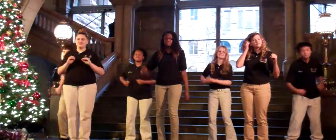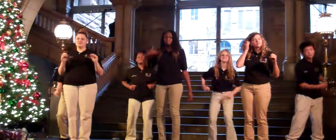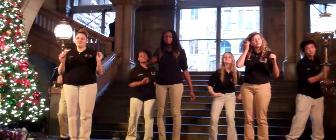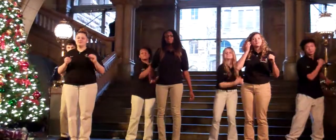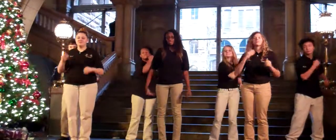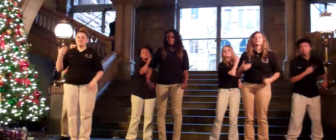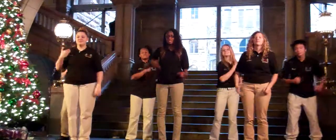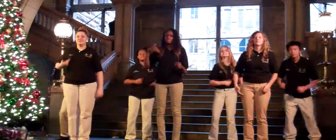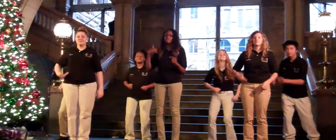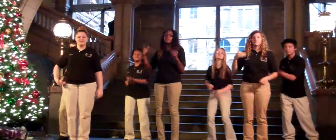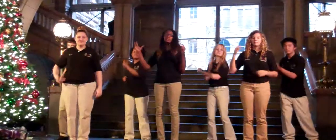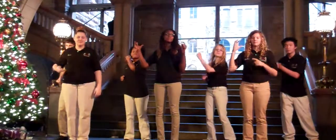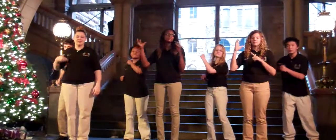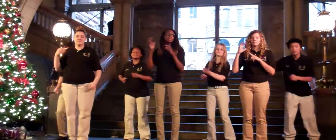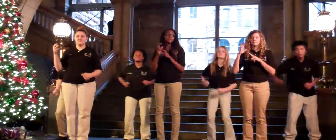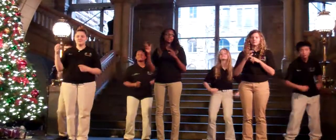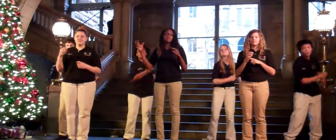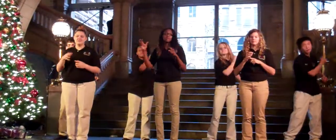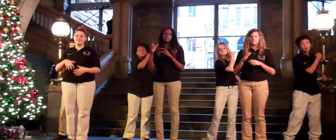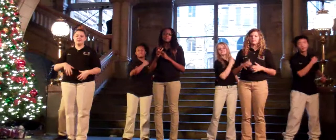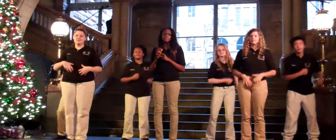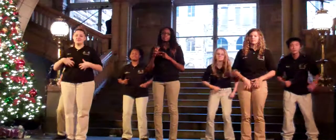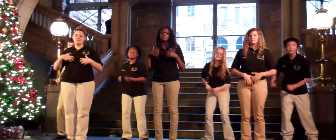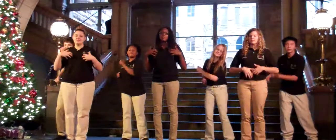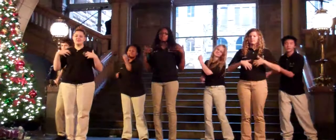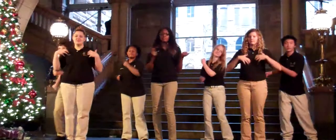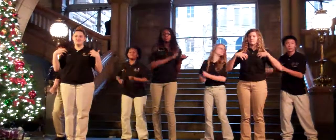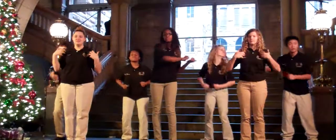And you got me out of the time,